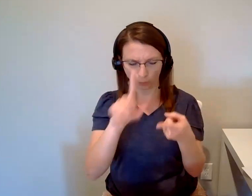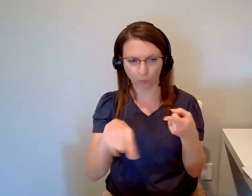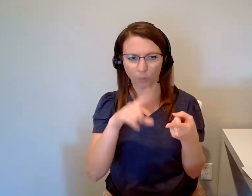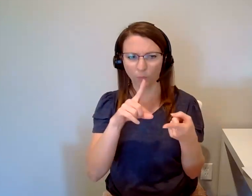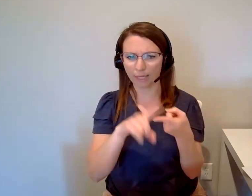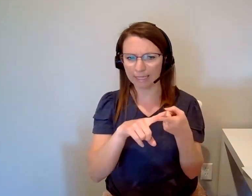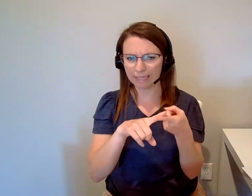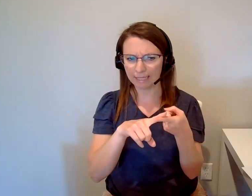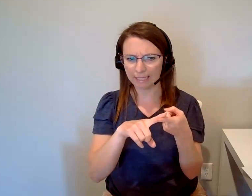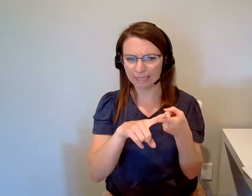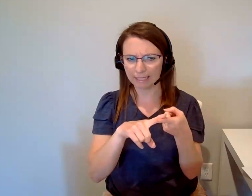when,